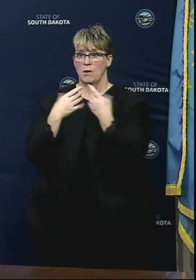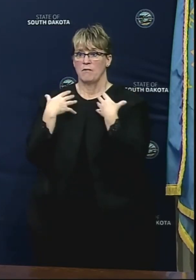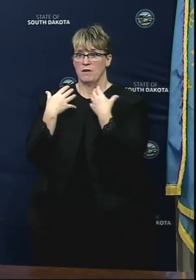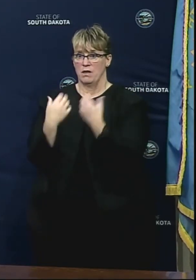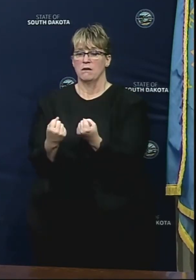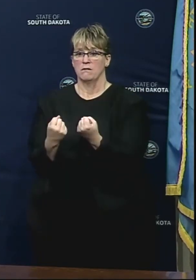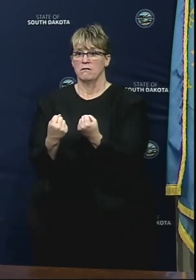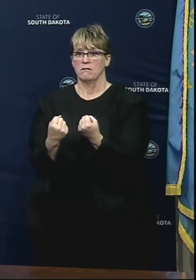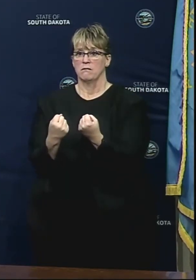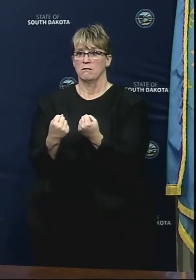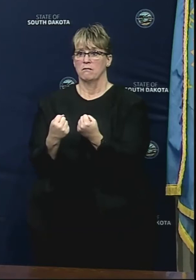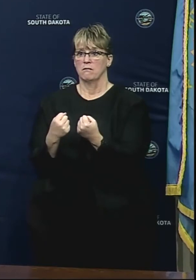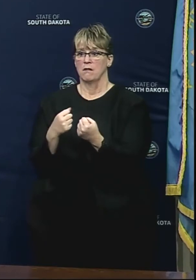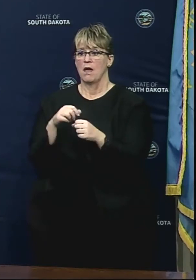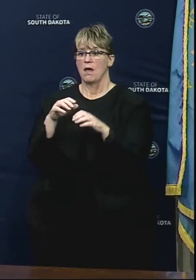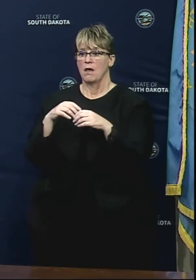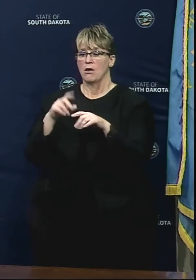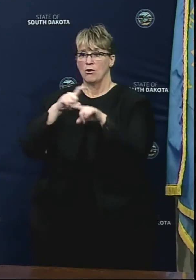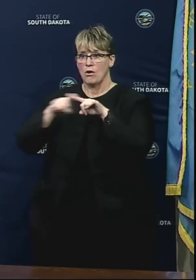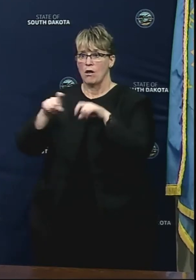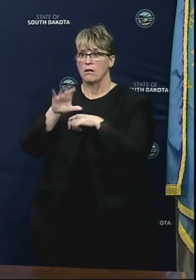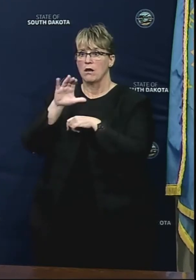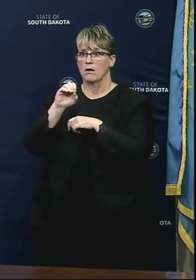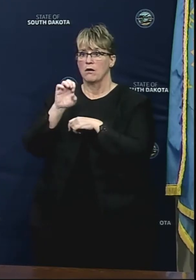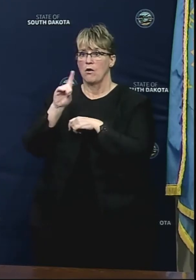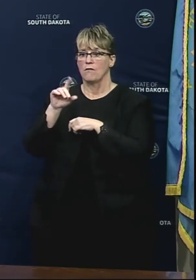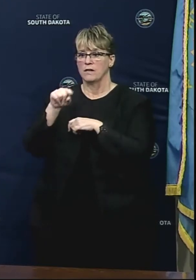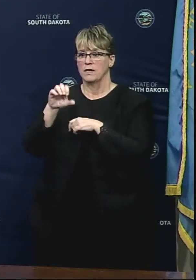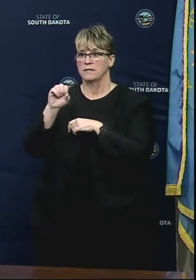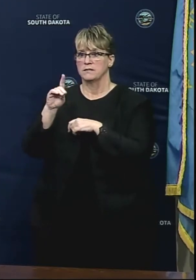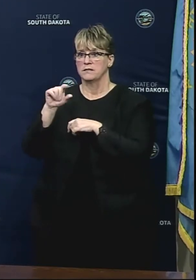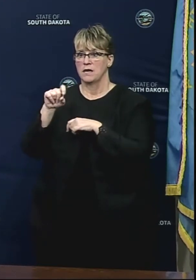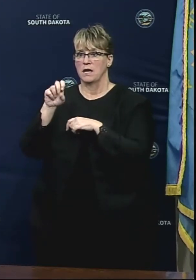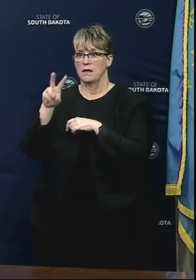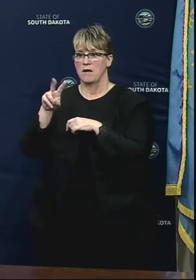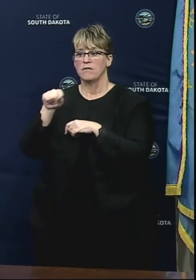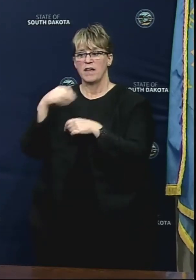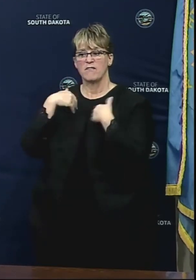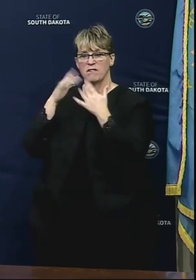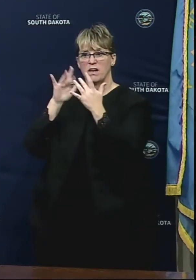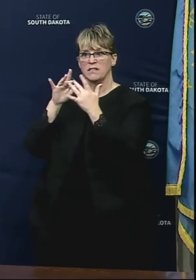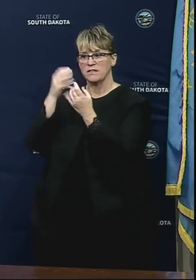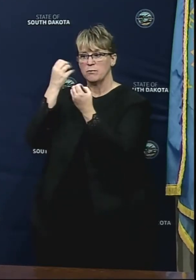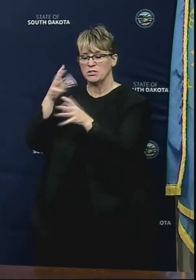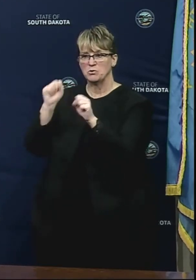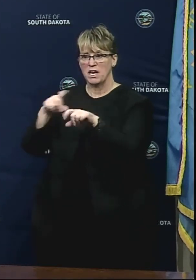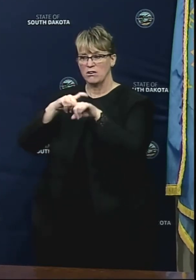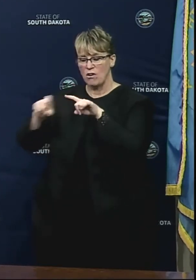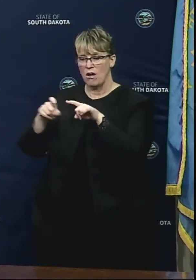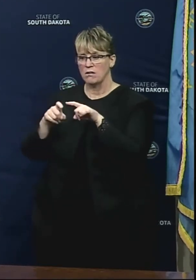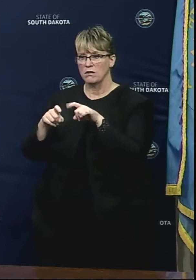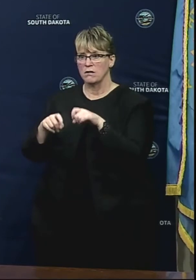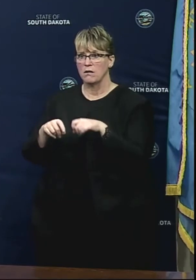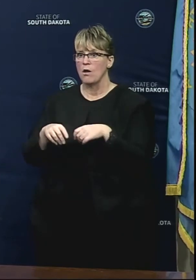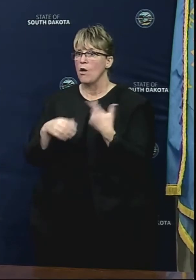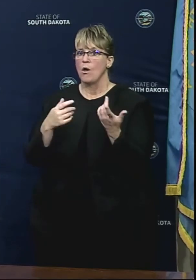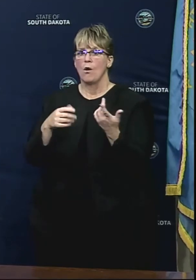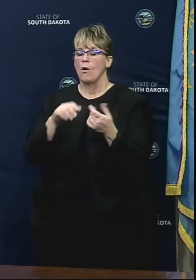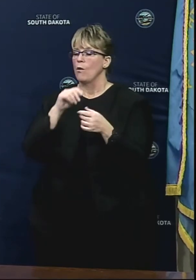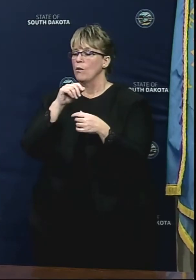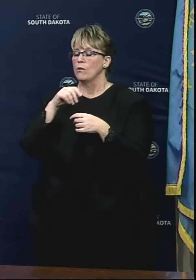our secretary's contact line on covid.sd.gov. There's contact information there. We will not compromise